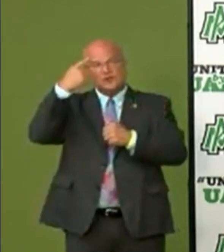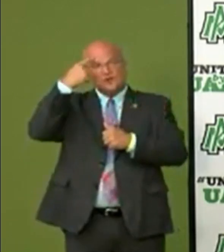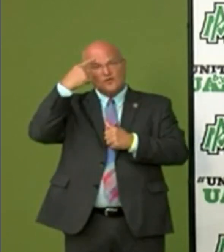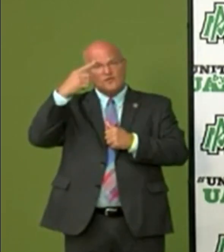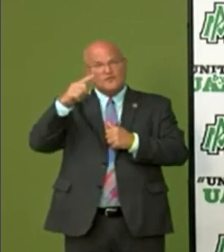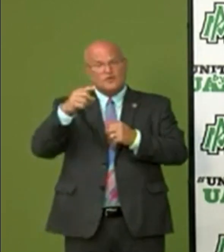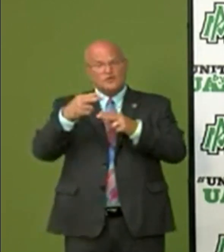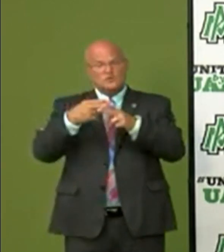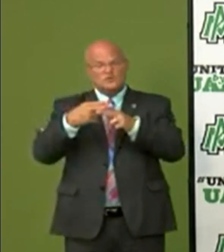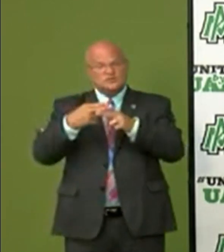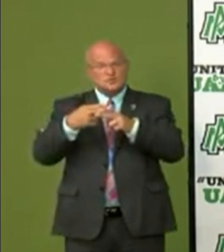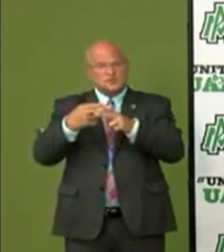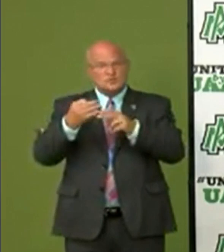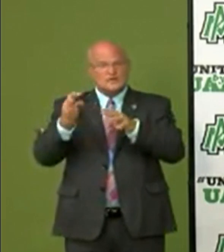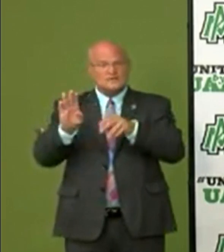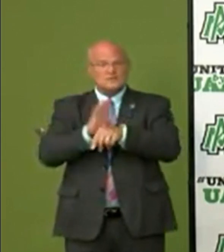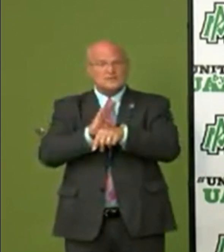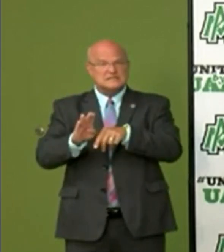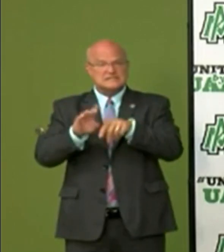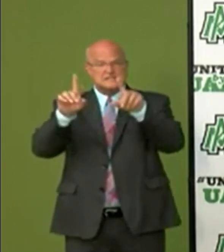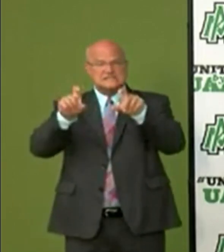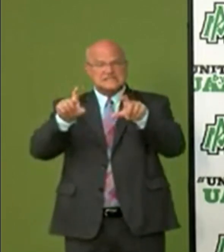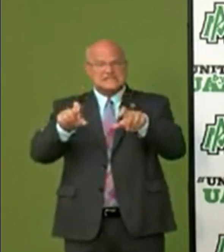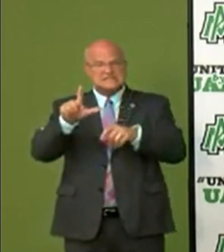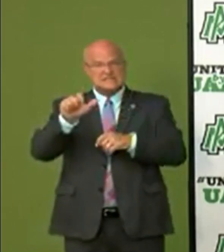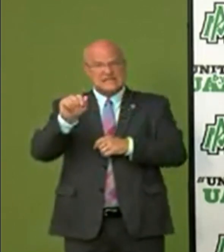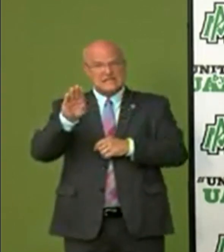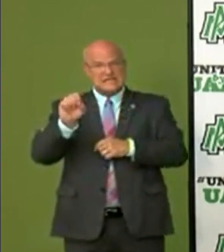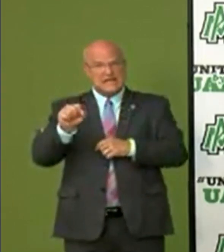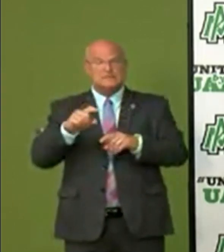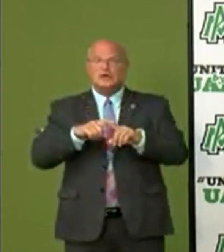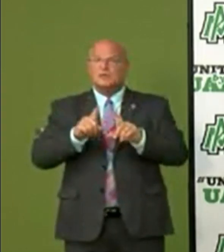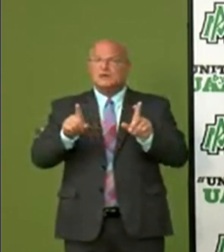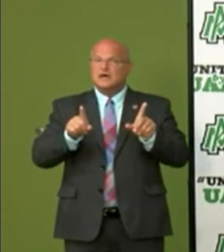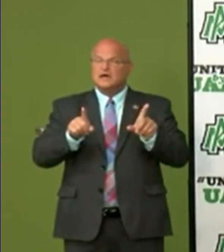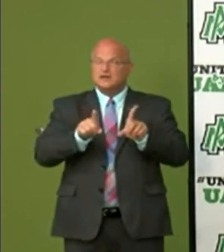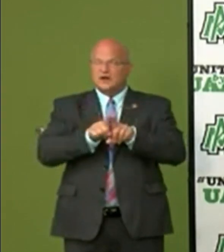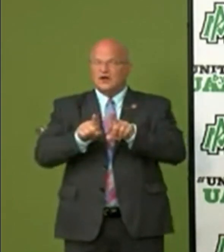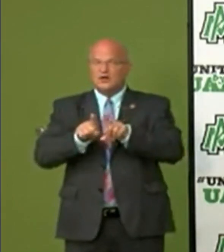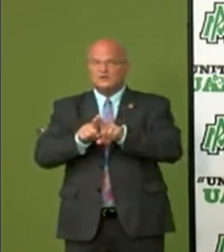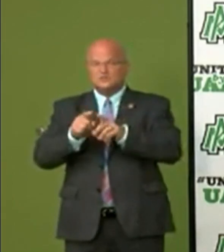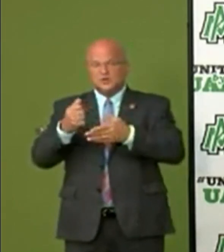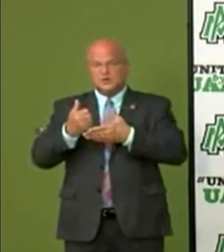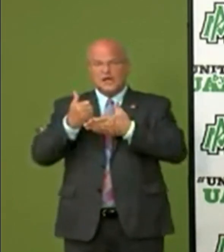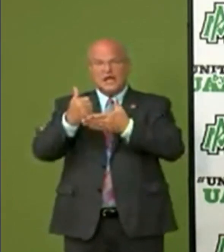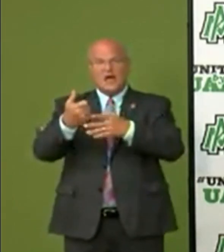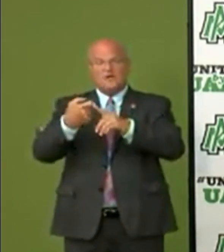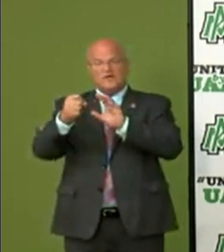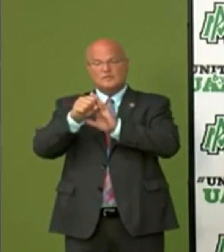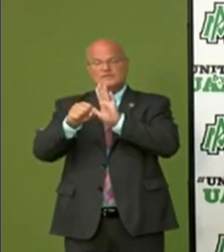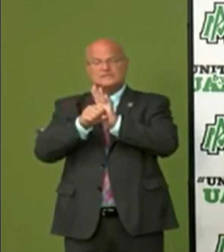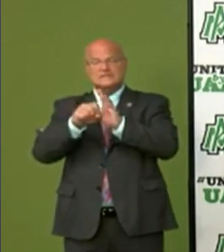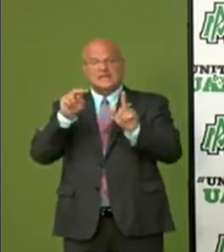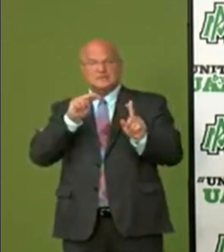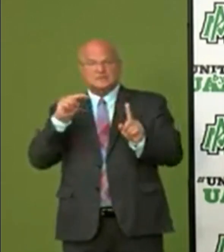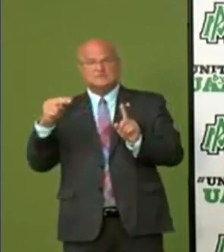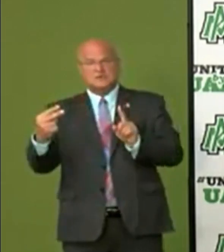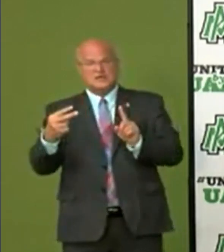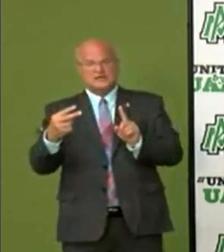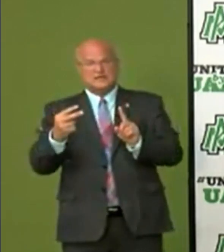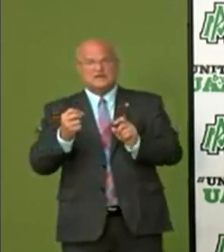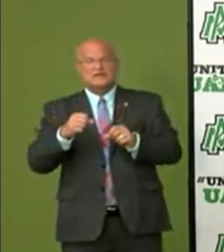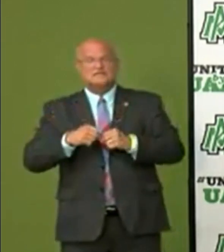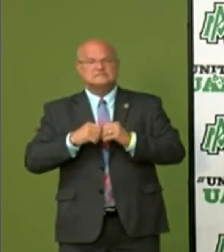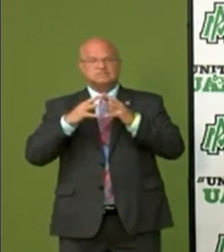the shortage of the commercial testing labs, but I'll also help from a state perspective to